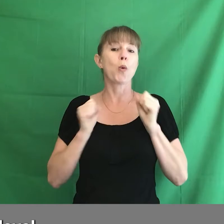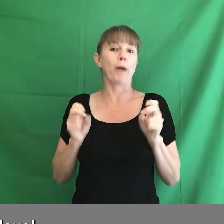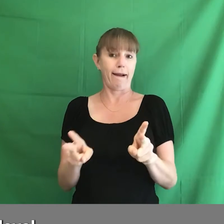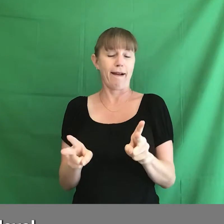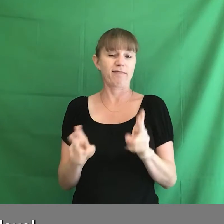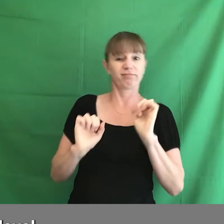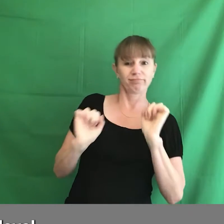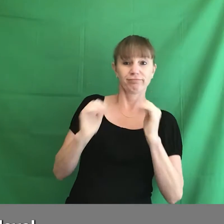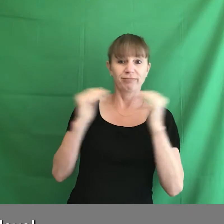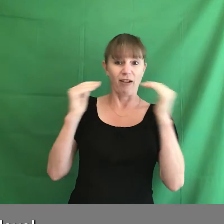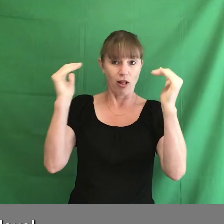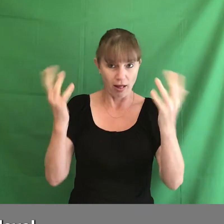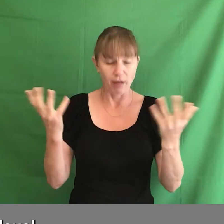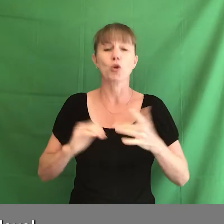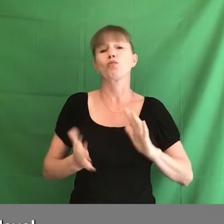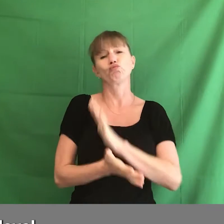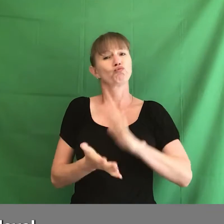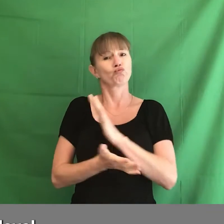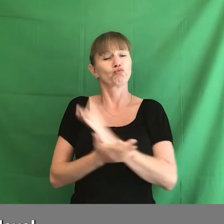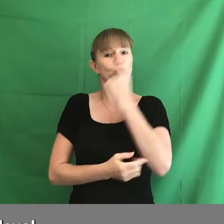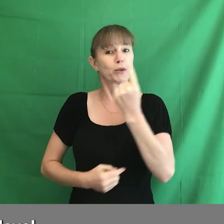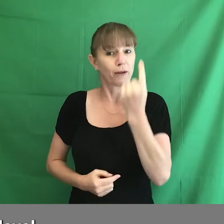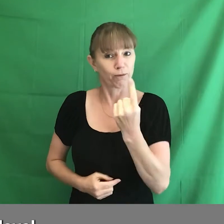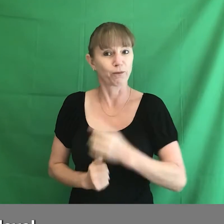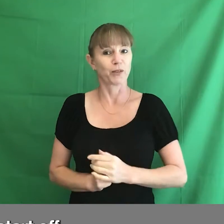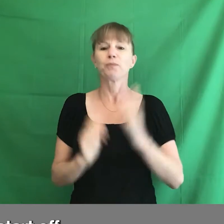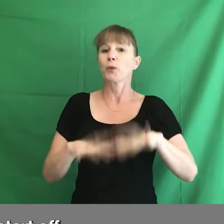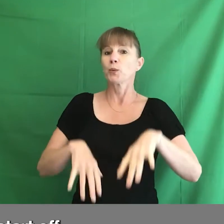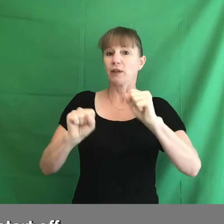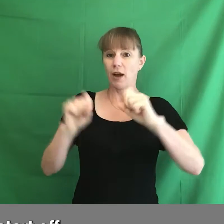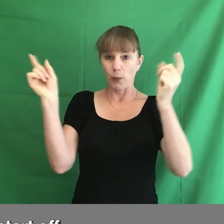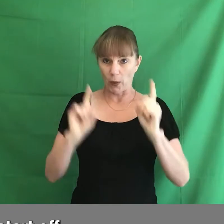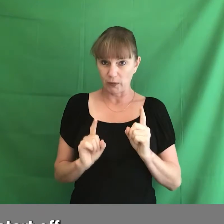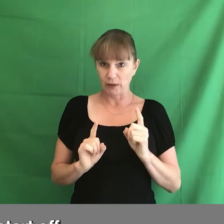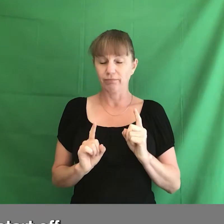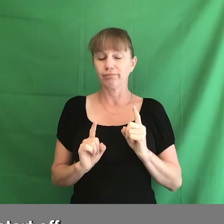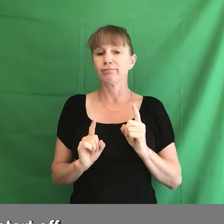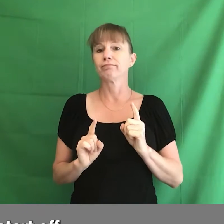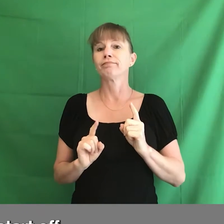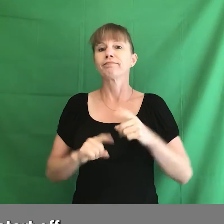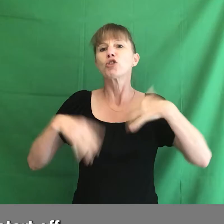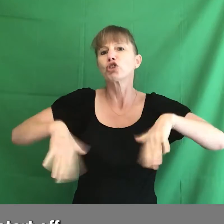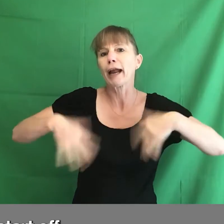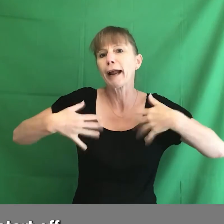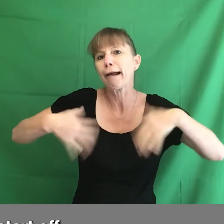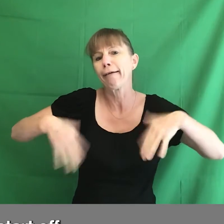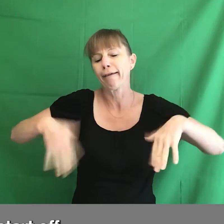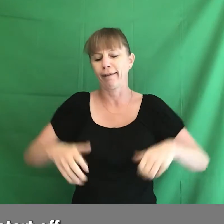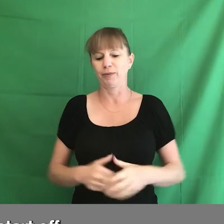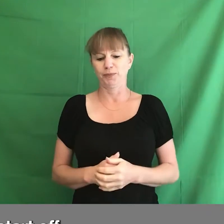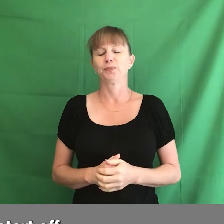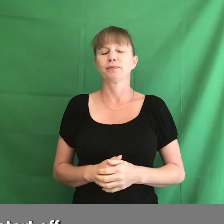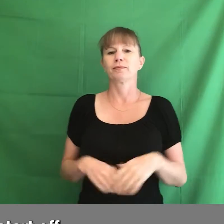own pace, at your own level, and just have a great time. So we're going to start off by giving everything a bit of a shake out